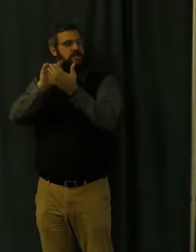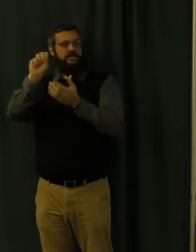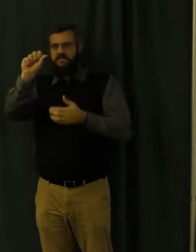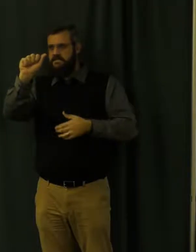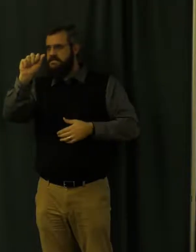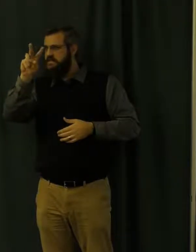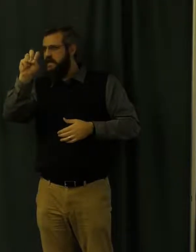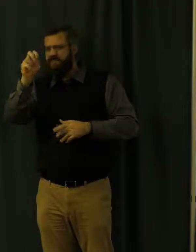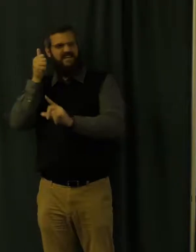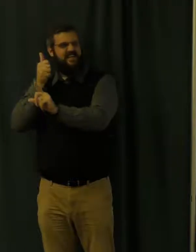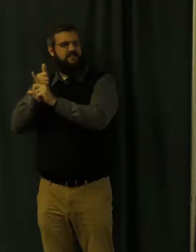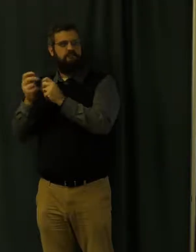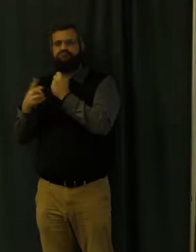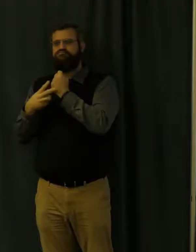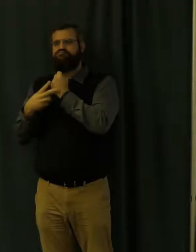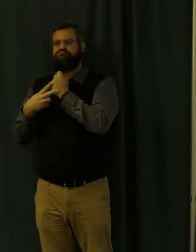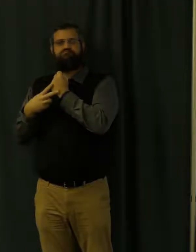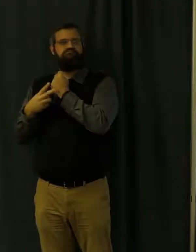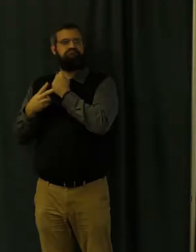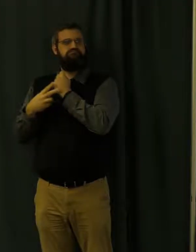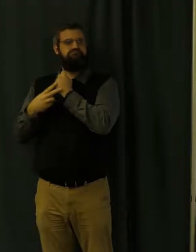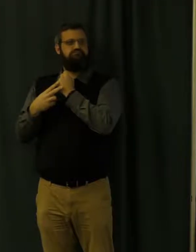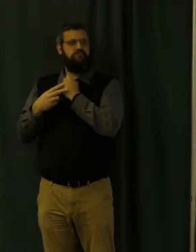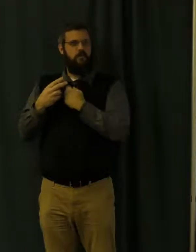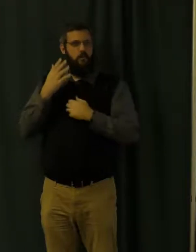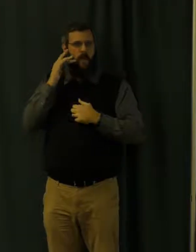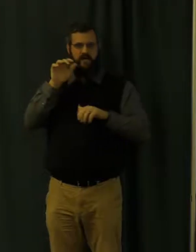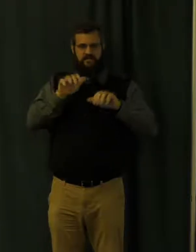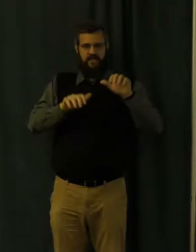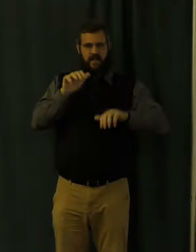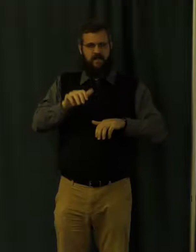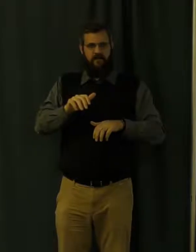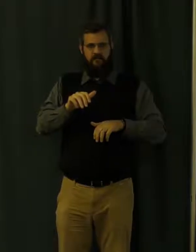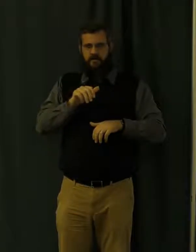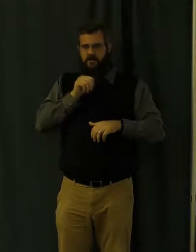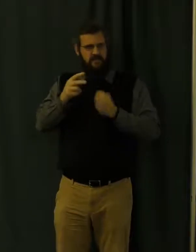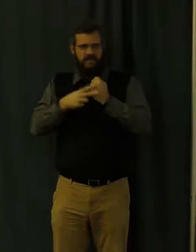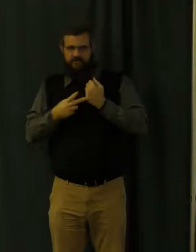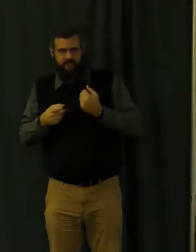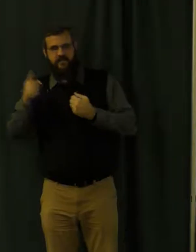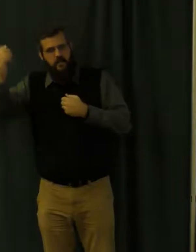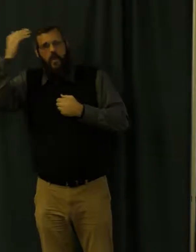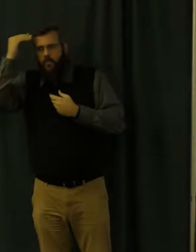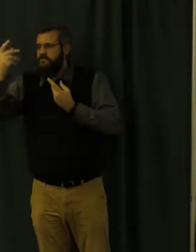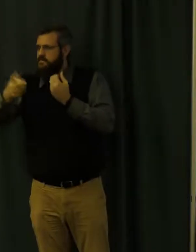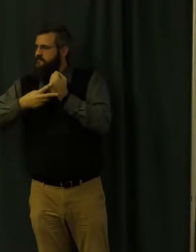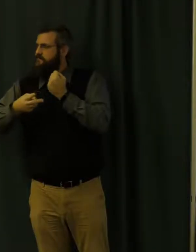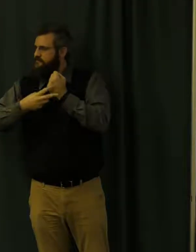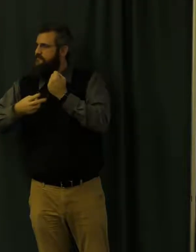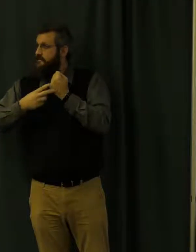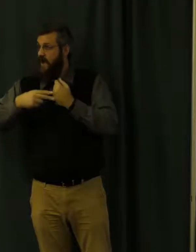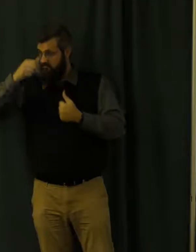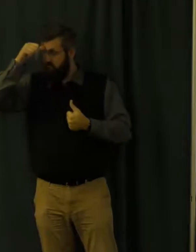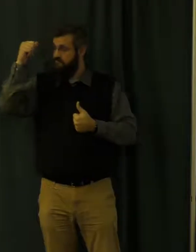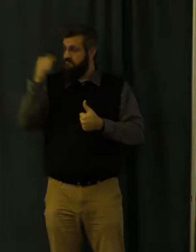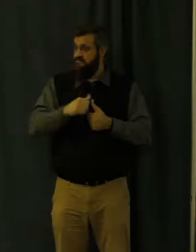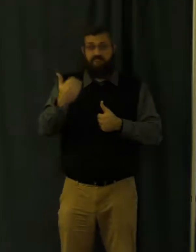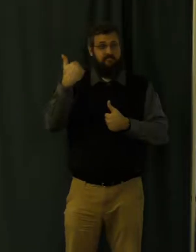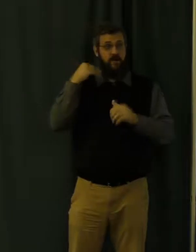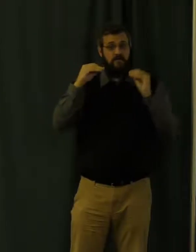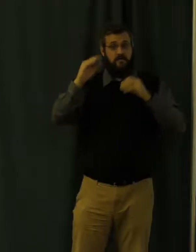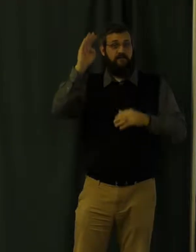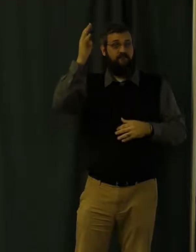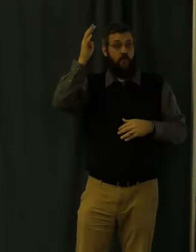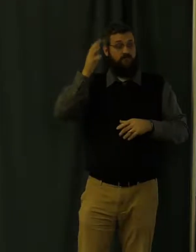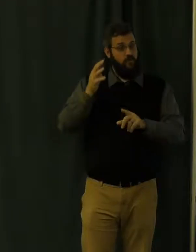just does it. Because it knows. Who types something and doesn't want to save it? Like, it just knows you want to save it. I remember when I taught 4th grade, I had this sweet